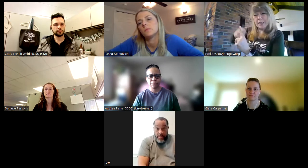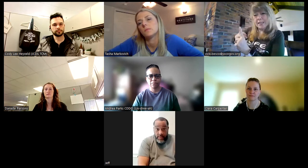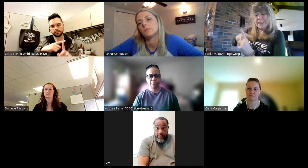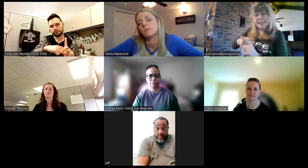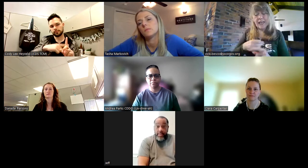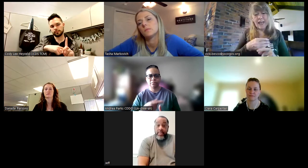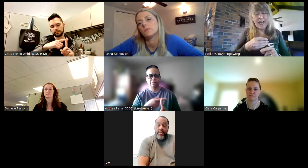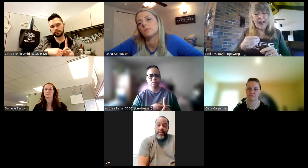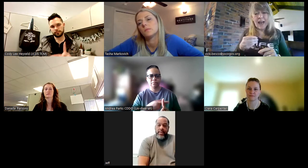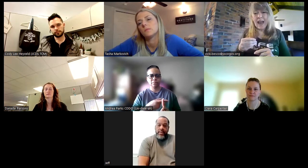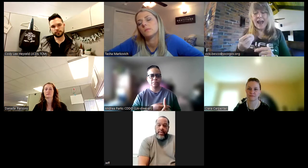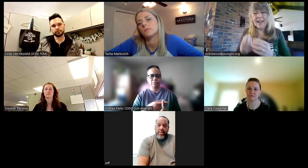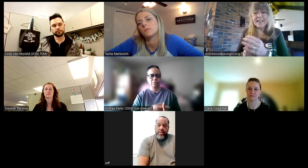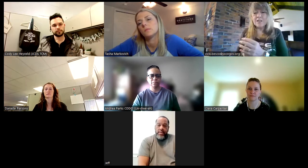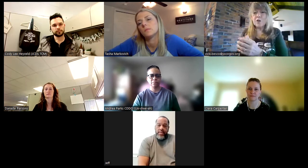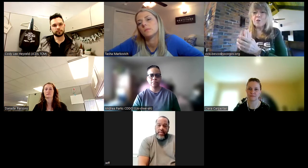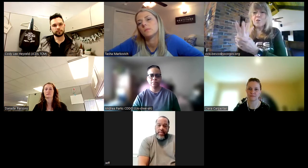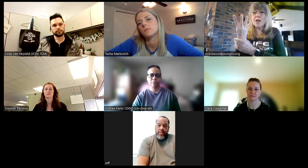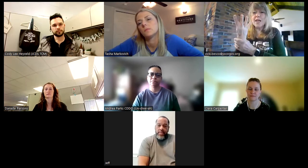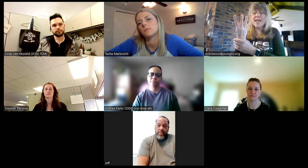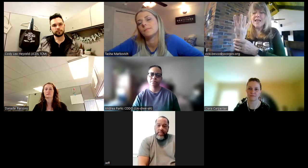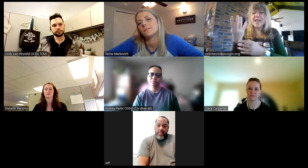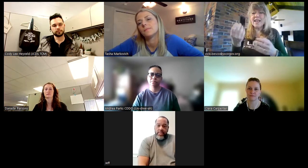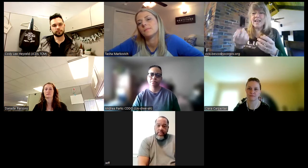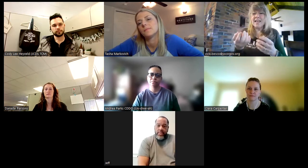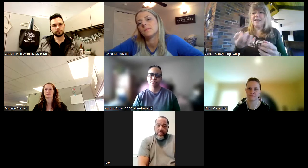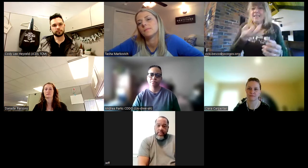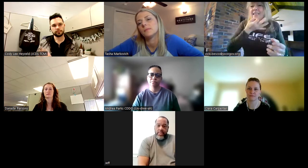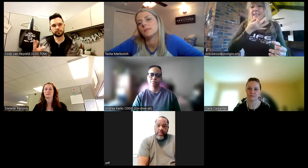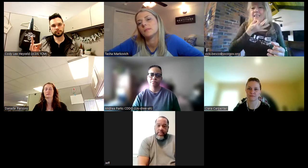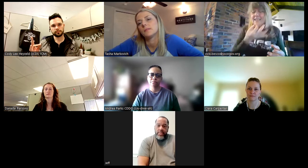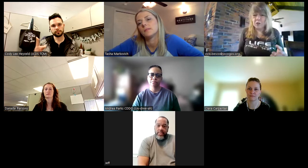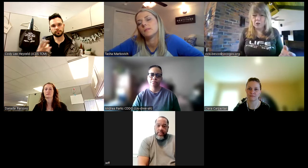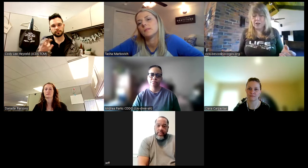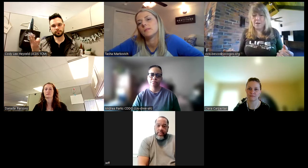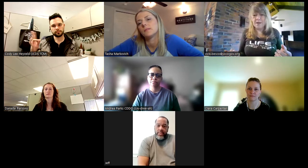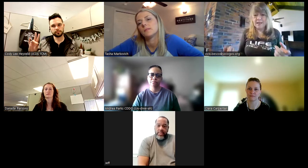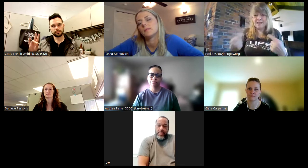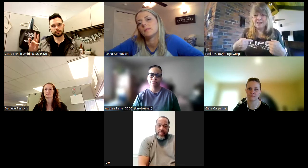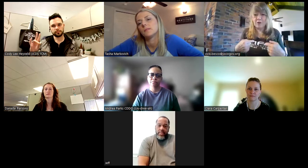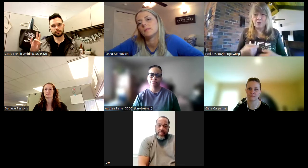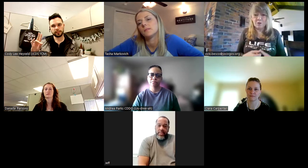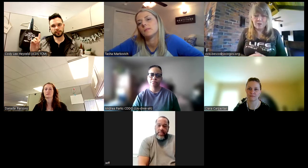degrees, and spring is coming soon.